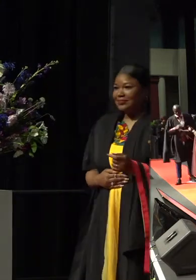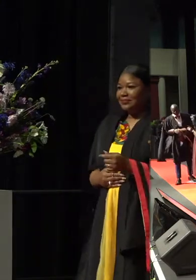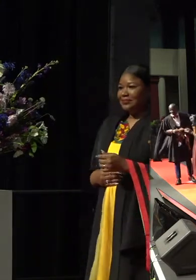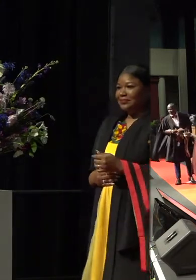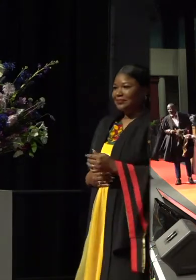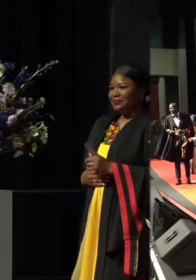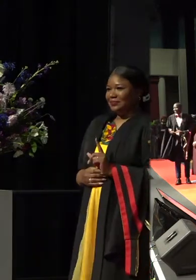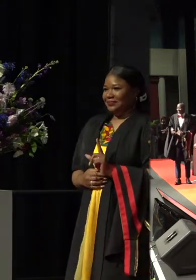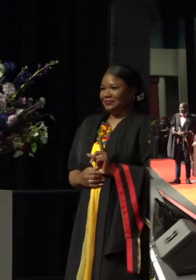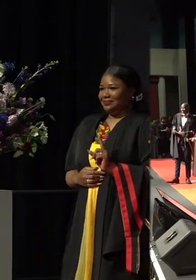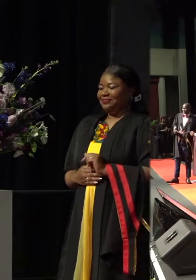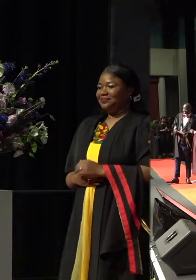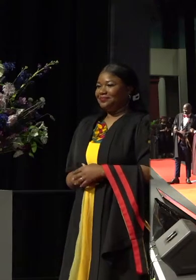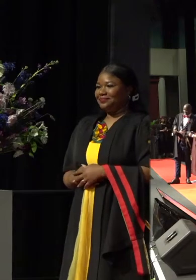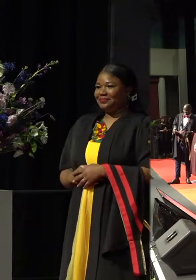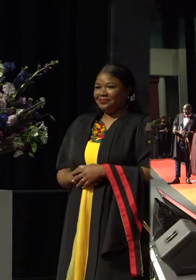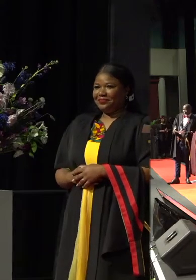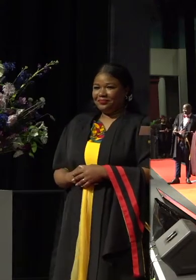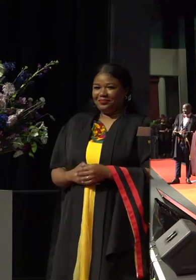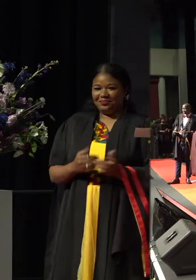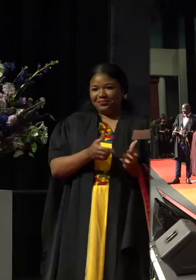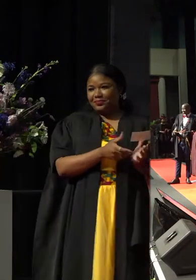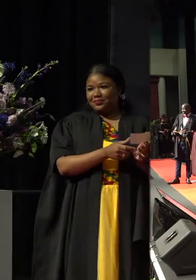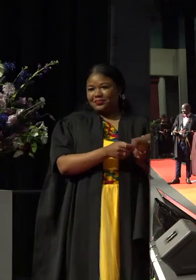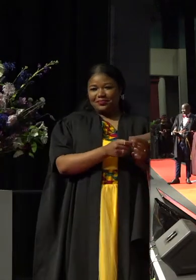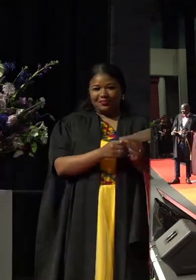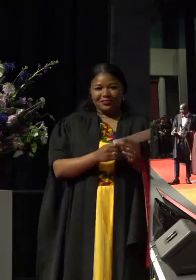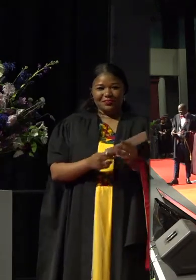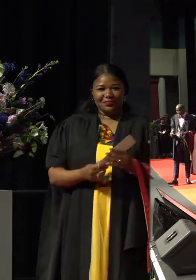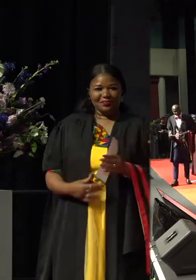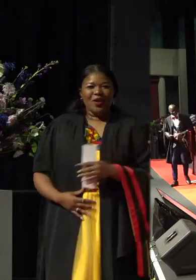Pinky Nomfundo Zulu.